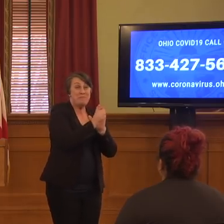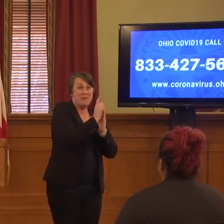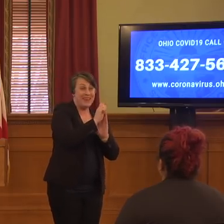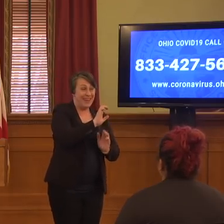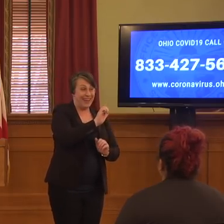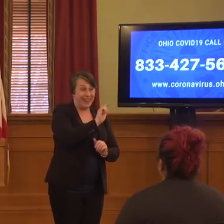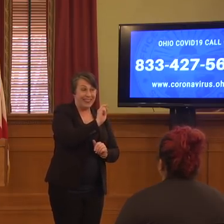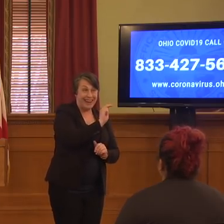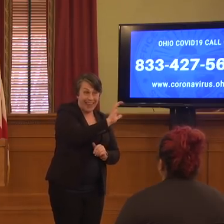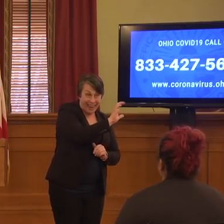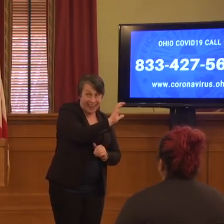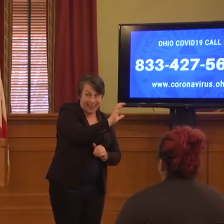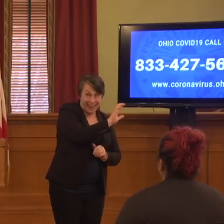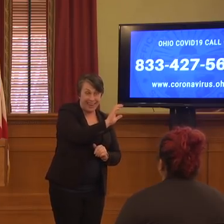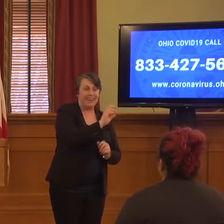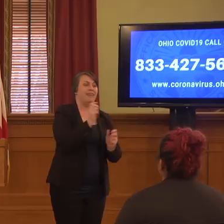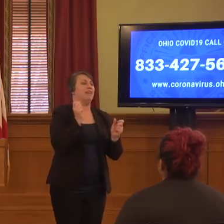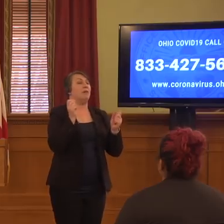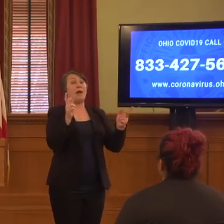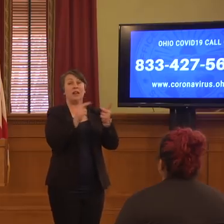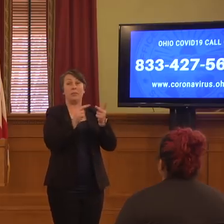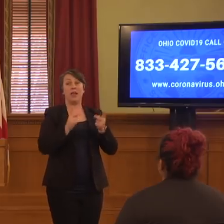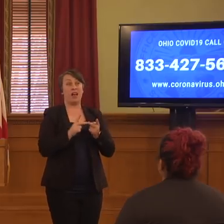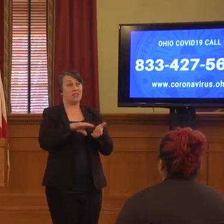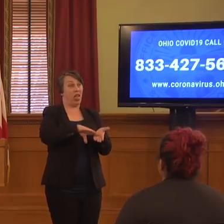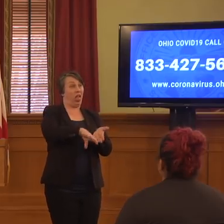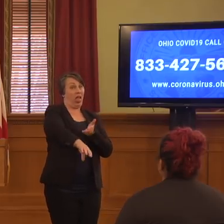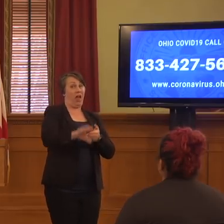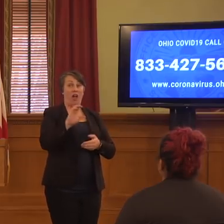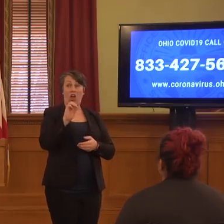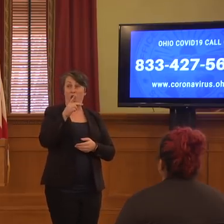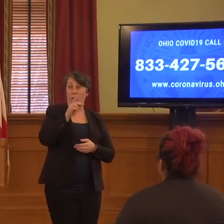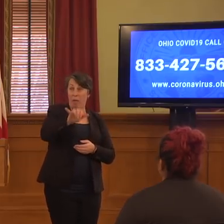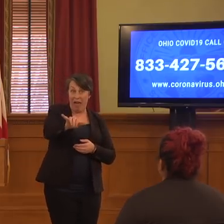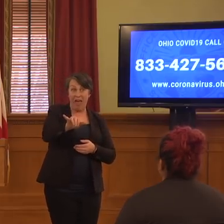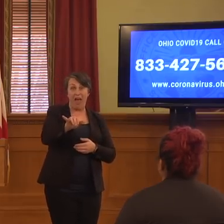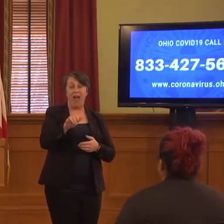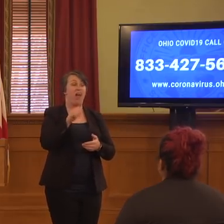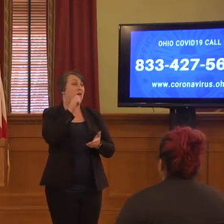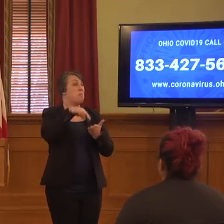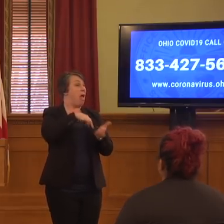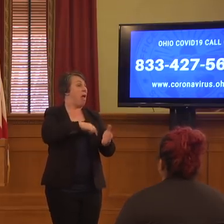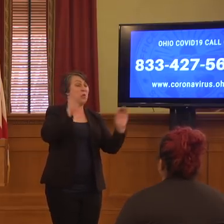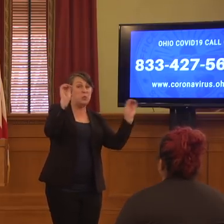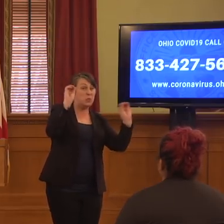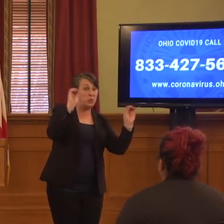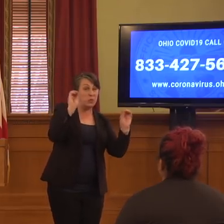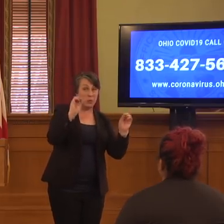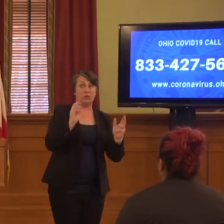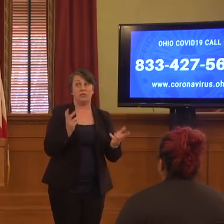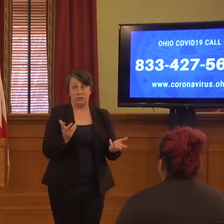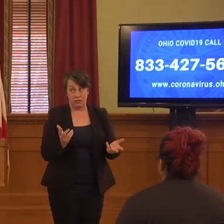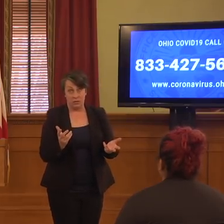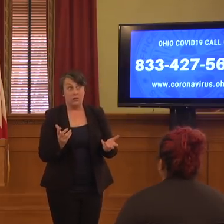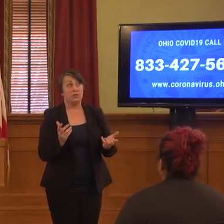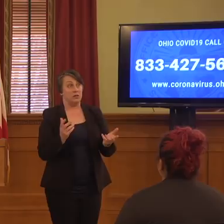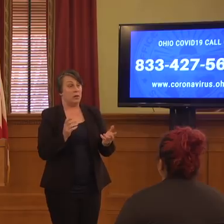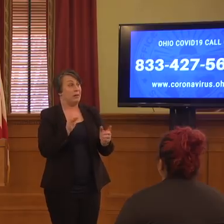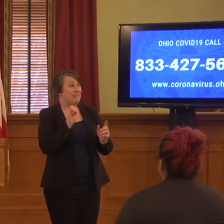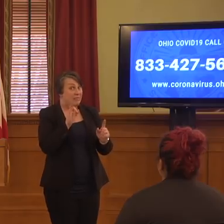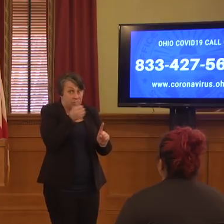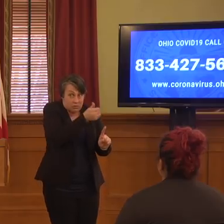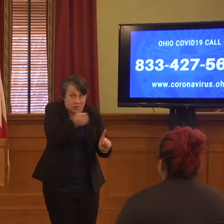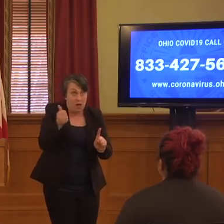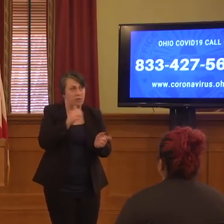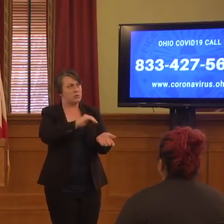waiving copays. Look, we have to help out. If you are a medically trained person, take to heart that question. How are we going to help folks that